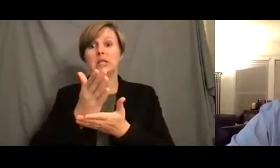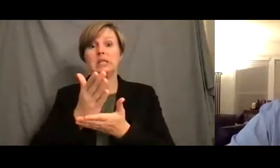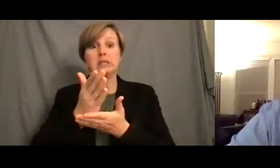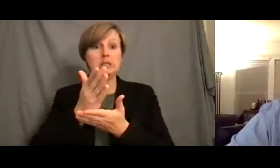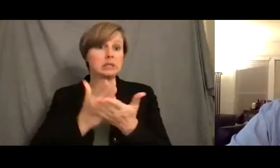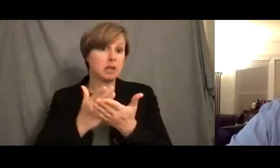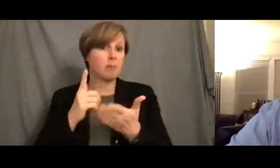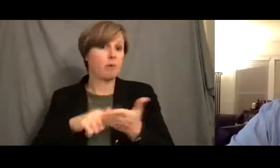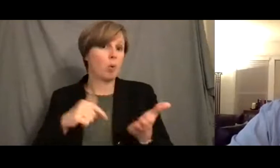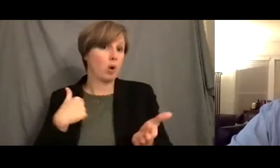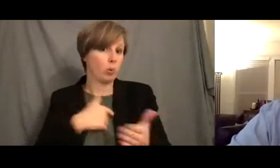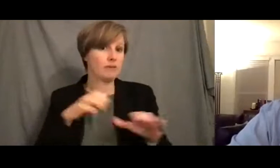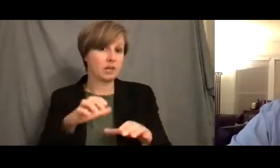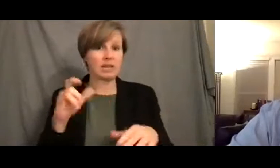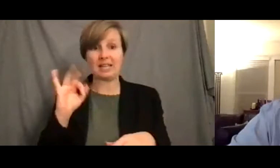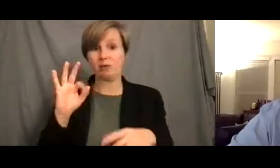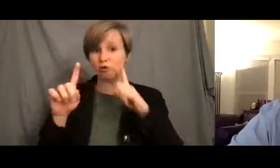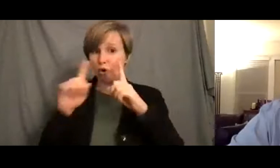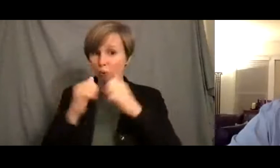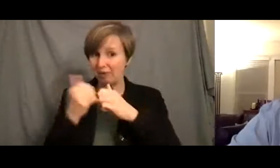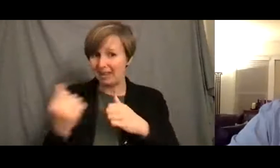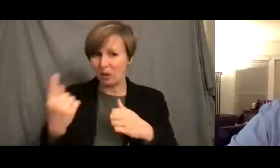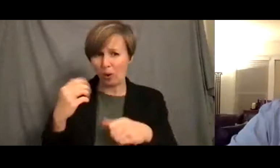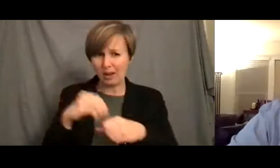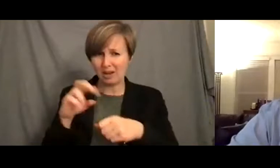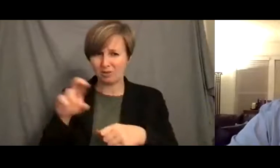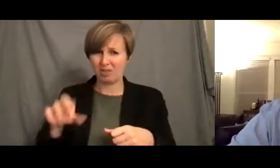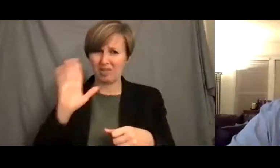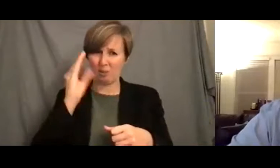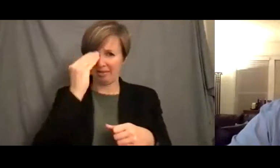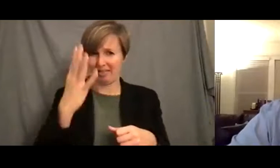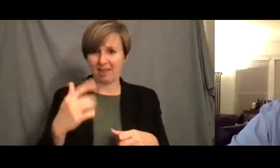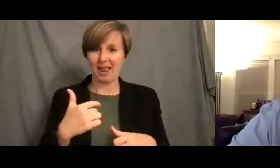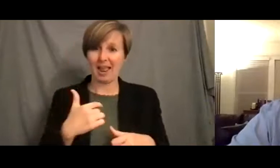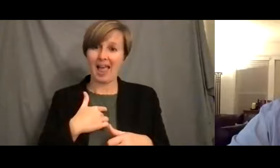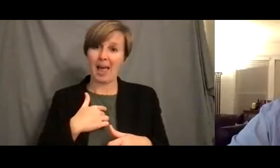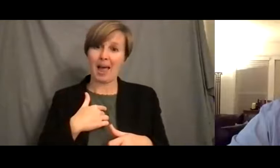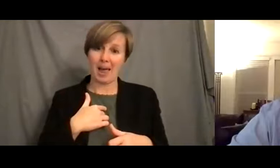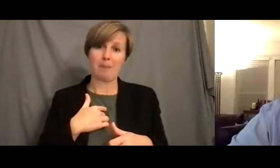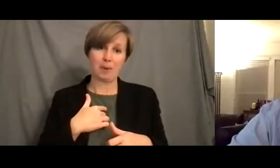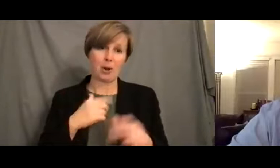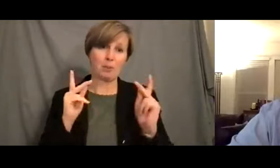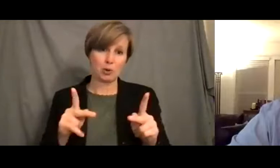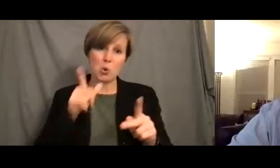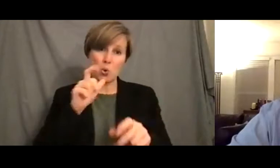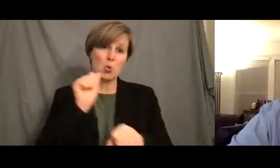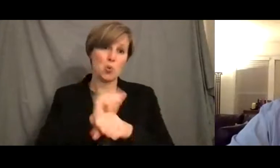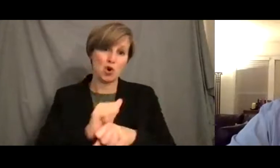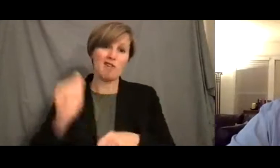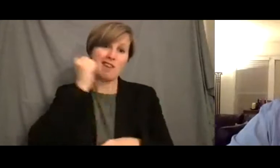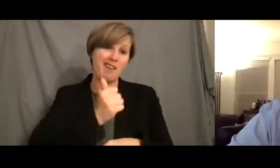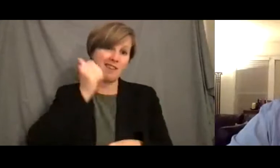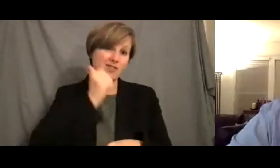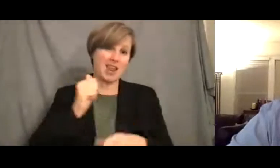done. If you talk to anybody in Richmond, they'll tell you that I'm a person who's working every day